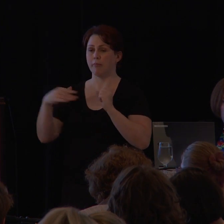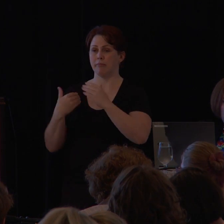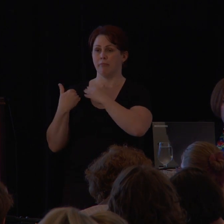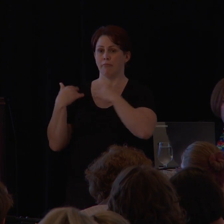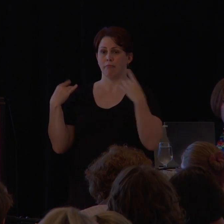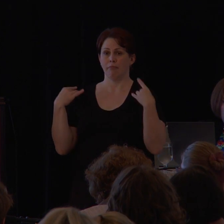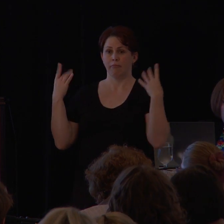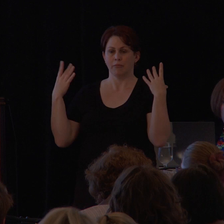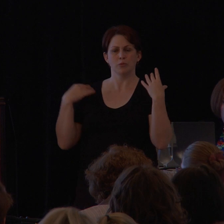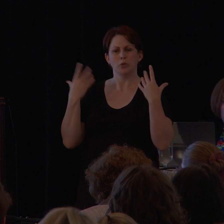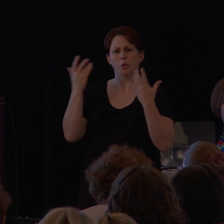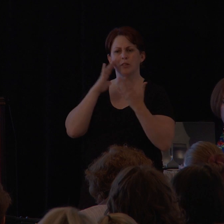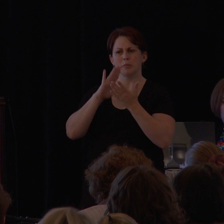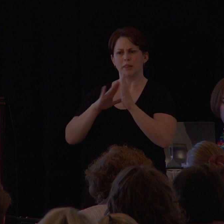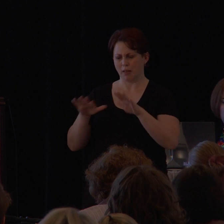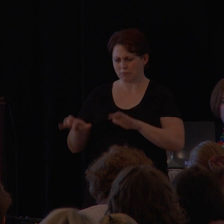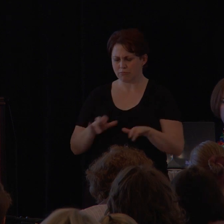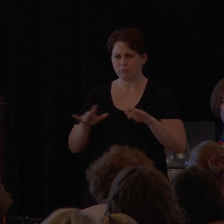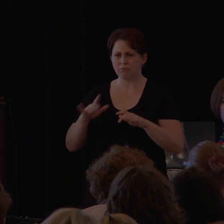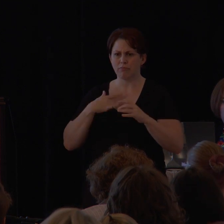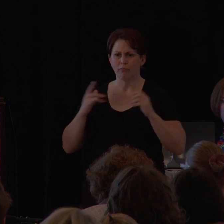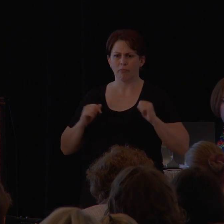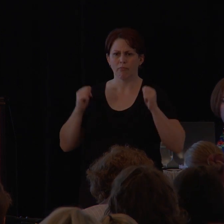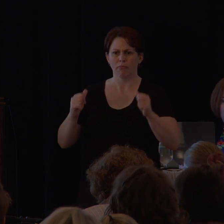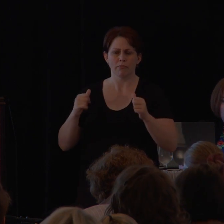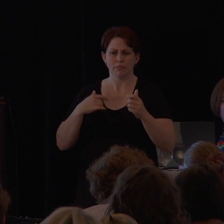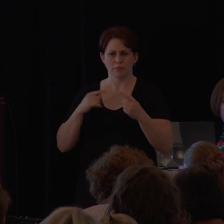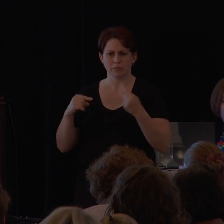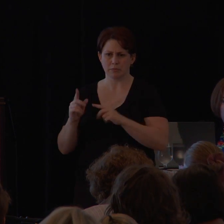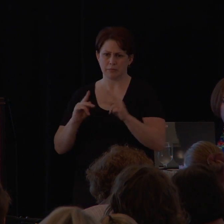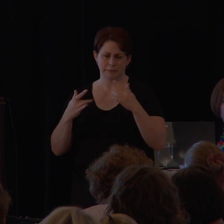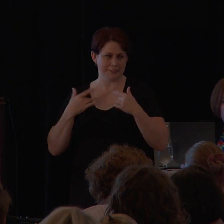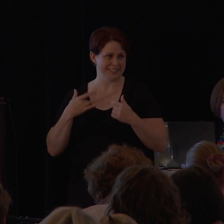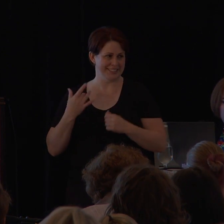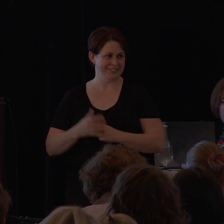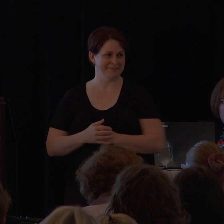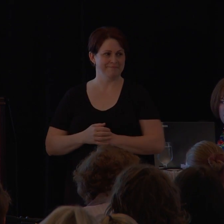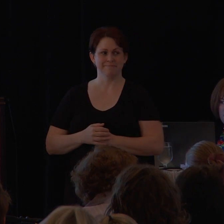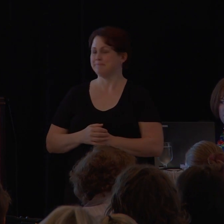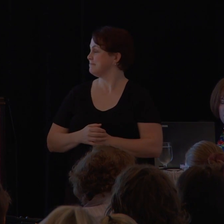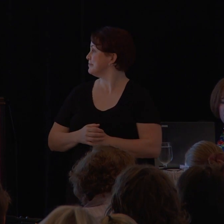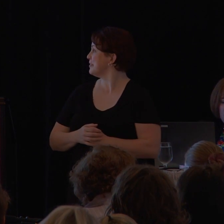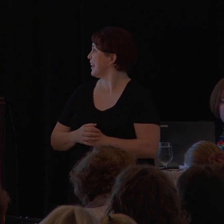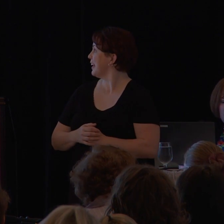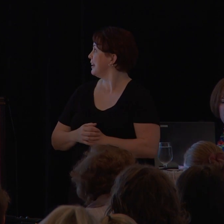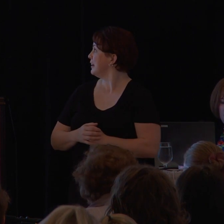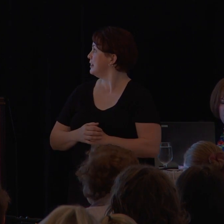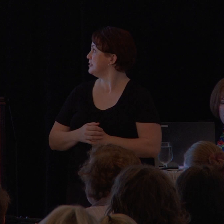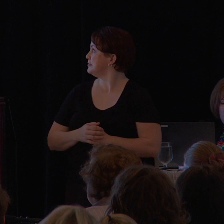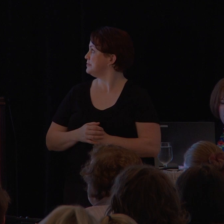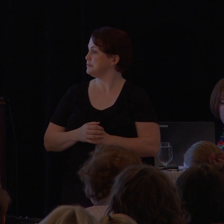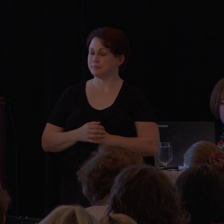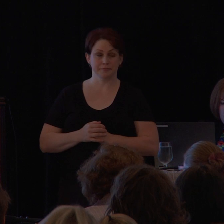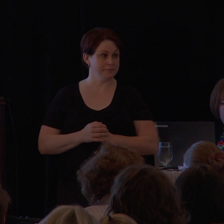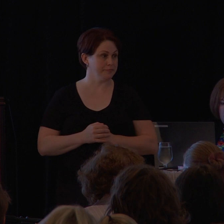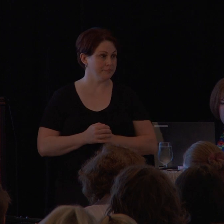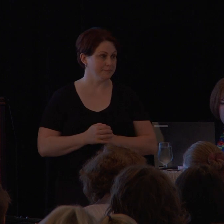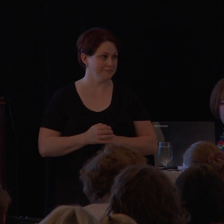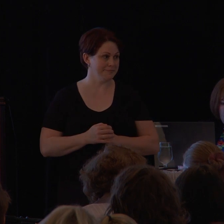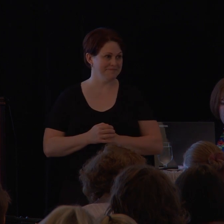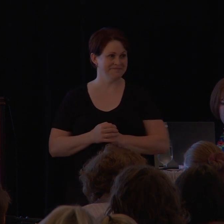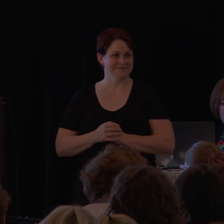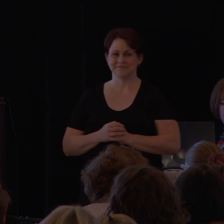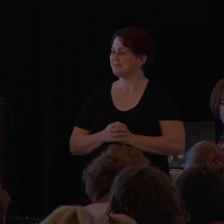being a keyboard warrior, as they said earlier. Next slide. So one of the obvious